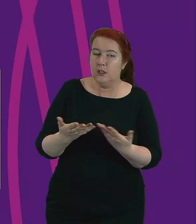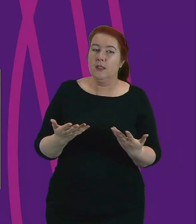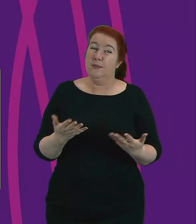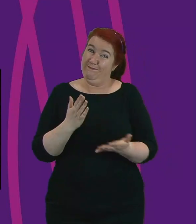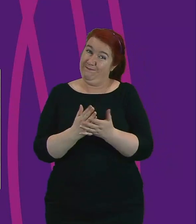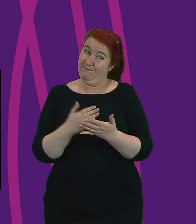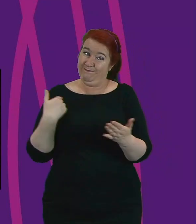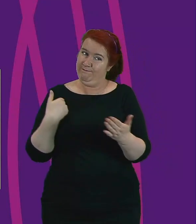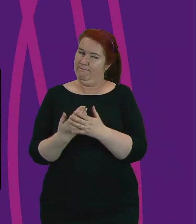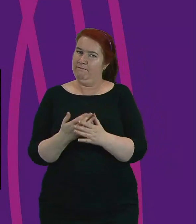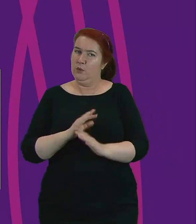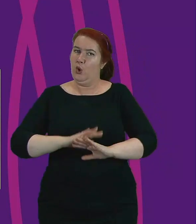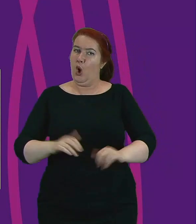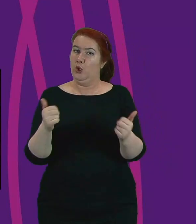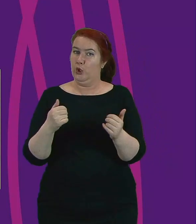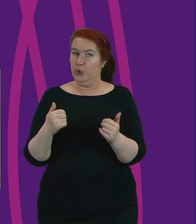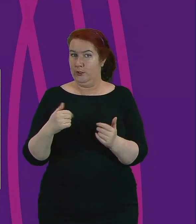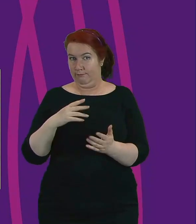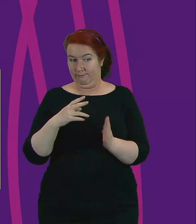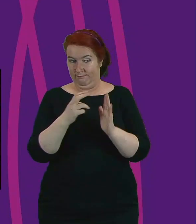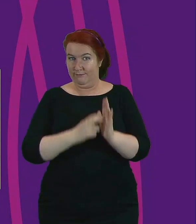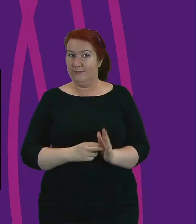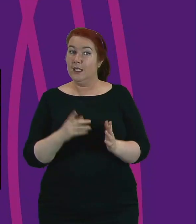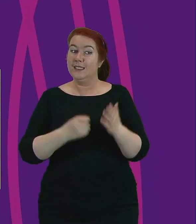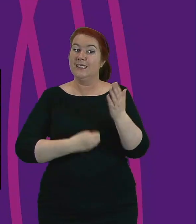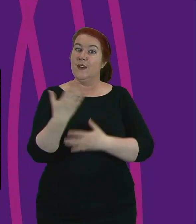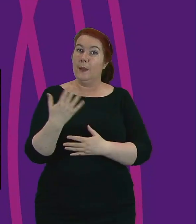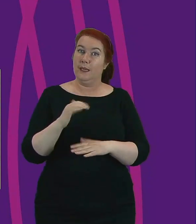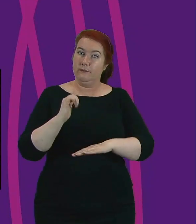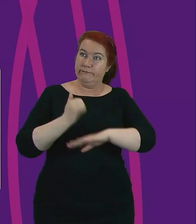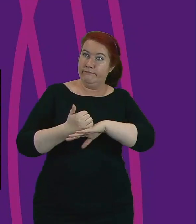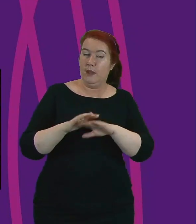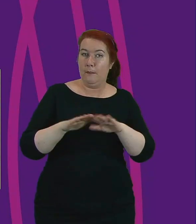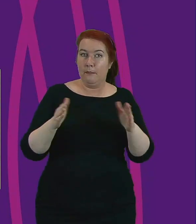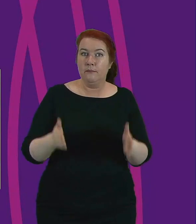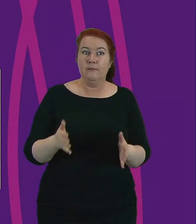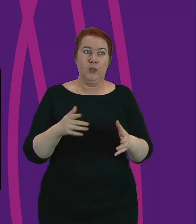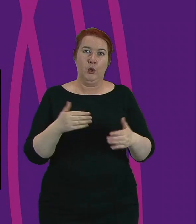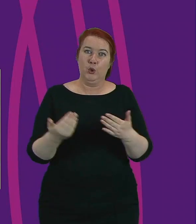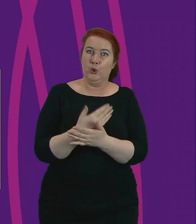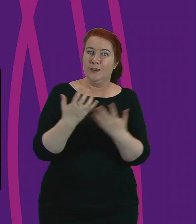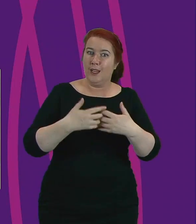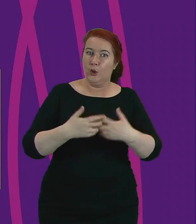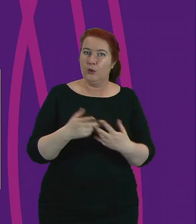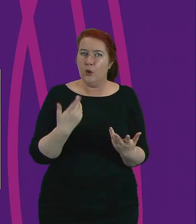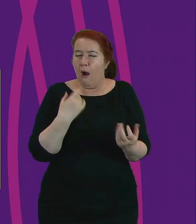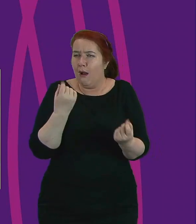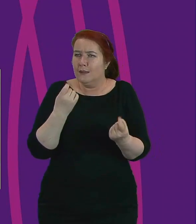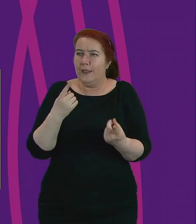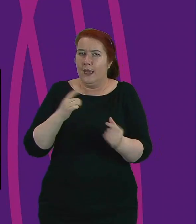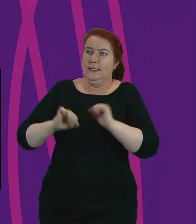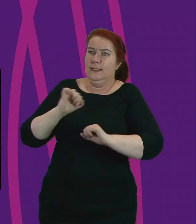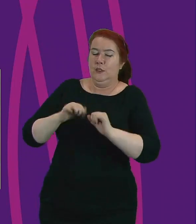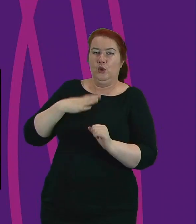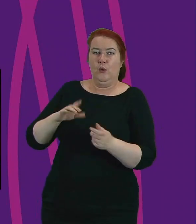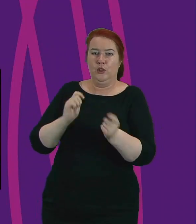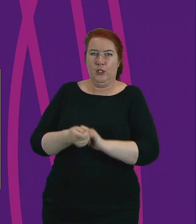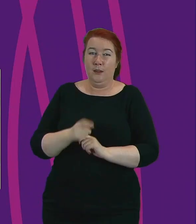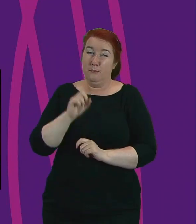track record when it comes to developing technology platforms and software. So I can understand the reluctance to adapt. COVID